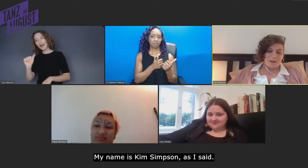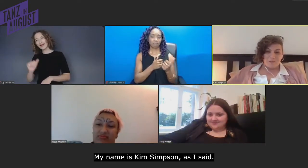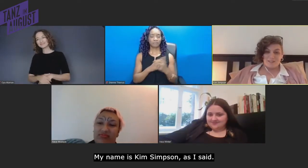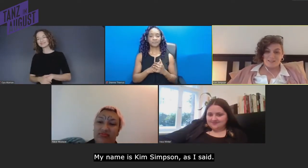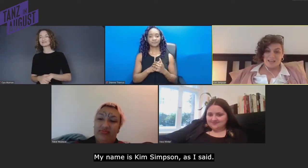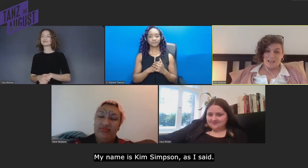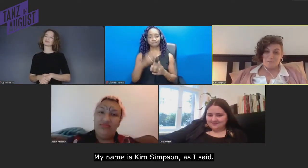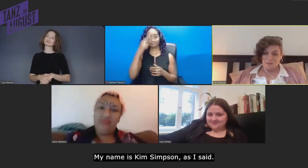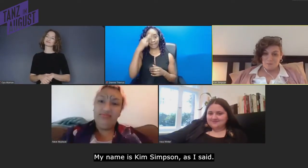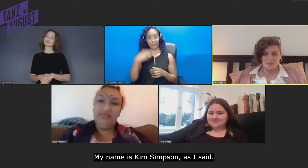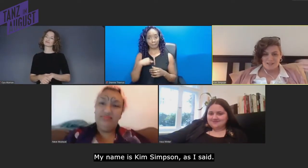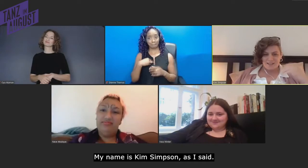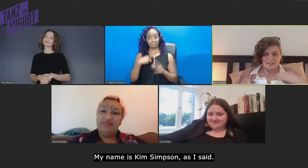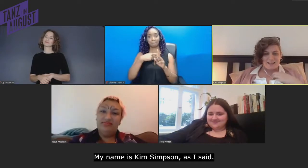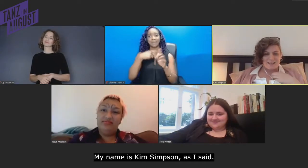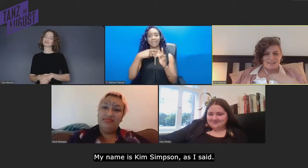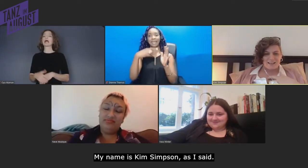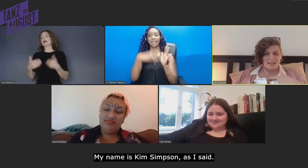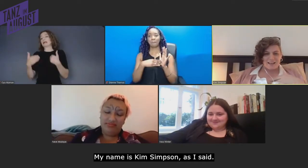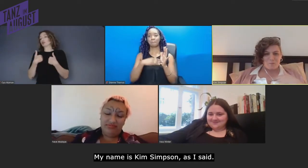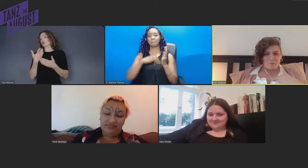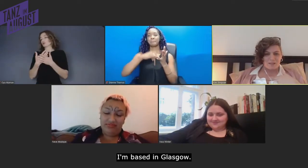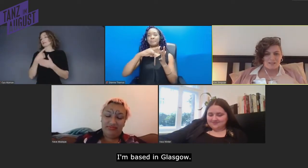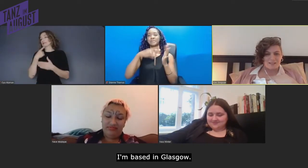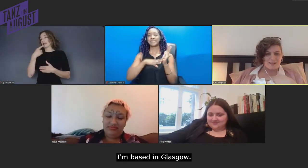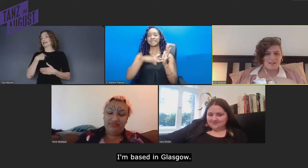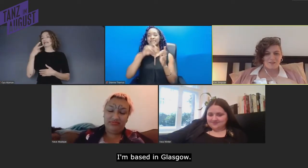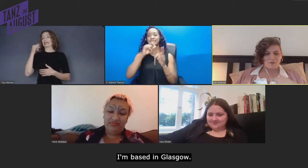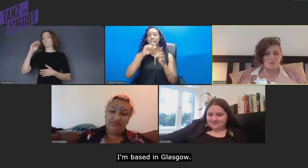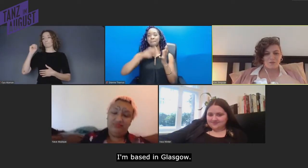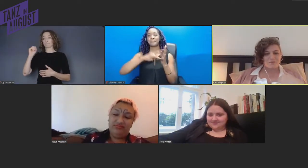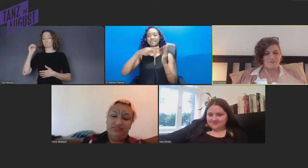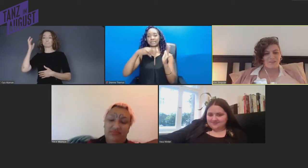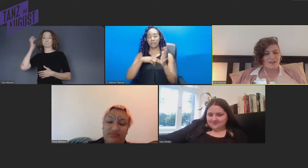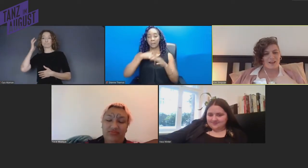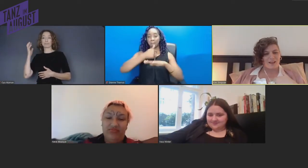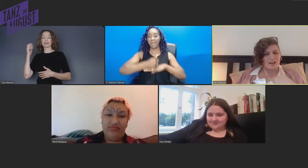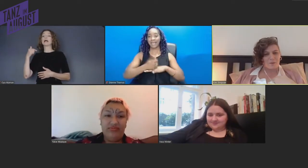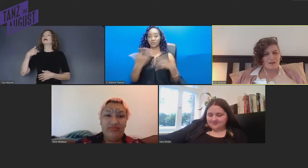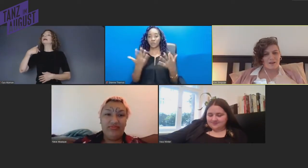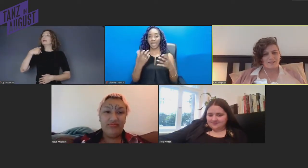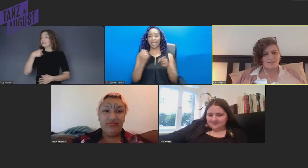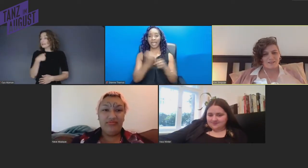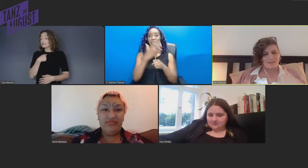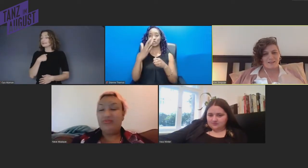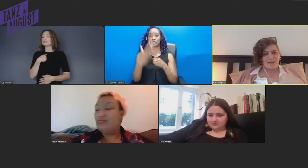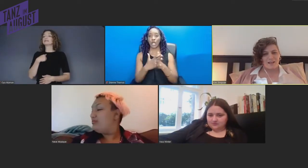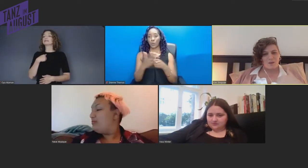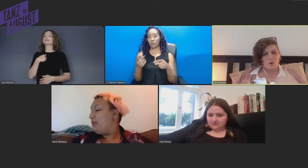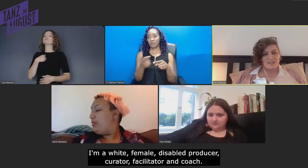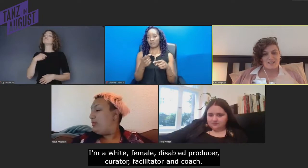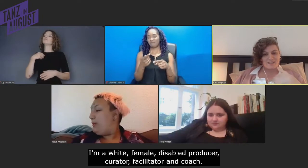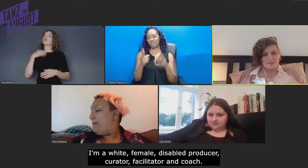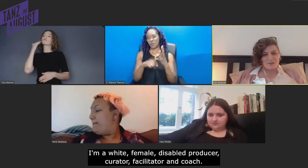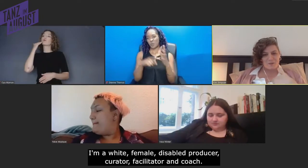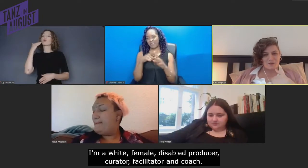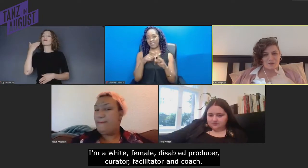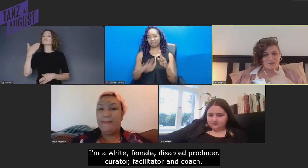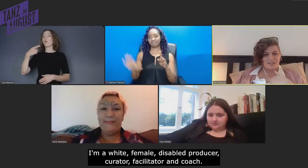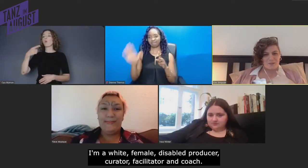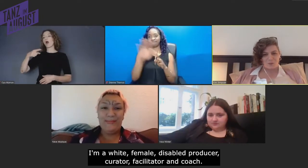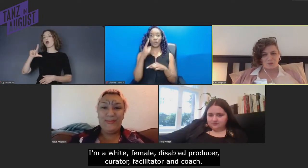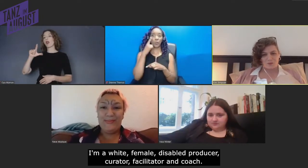My name's Kim Simpson, as I said. I'm based in Glasgow. I'm a white,